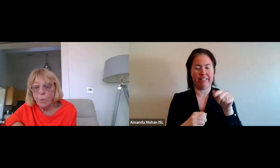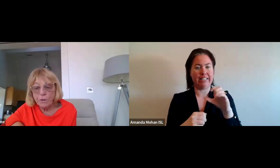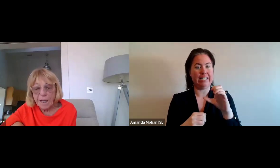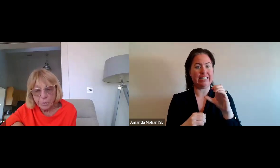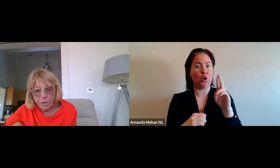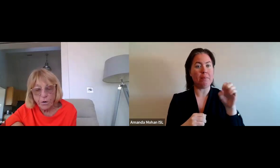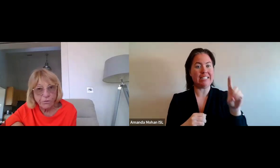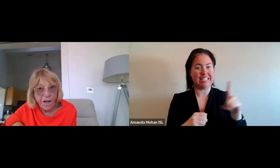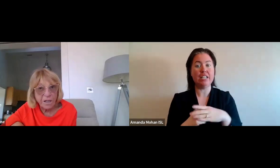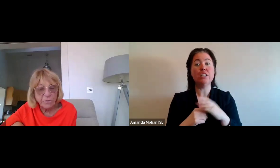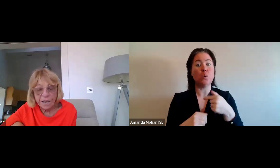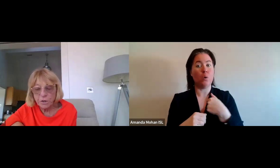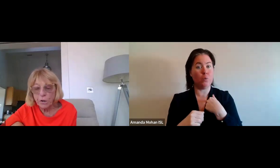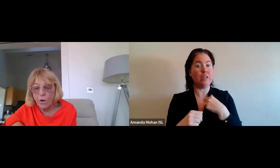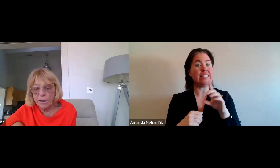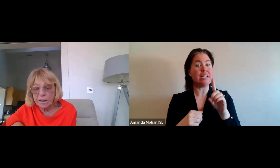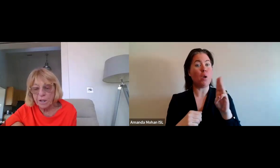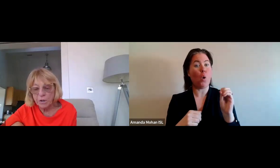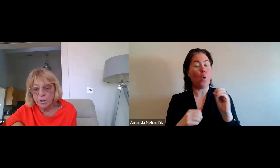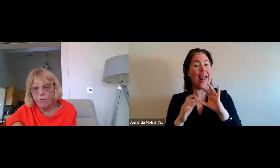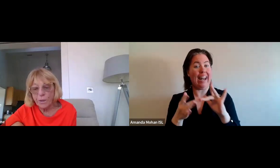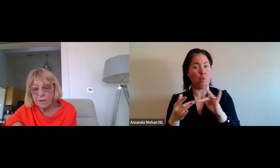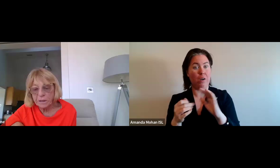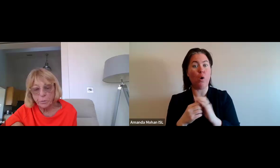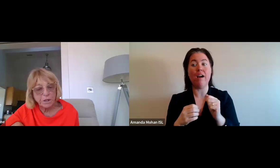network, we're a network of 5 national